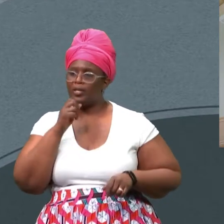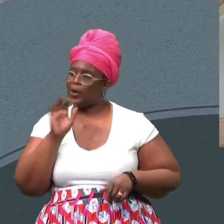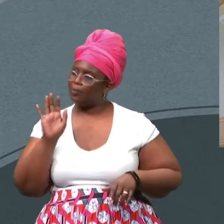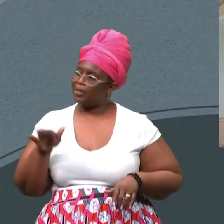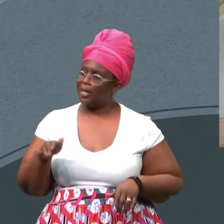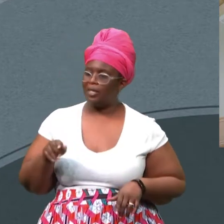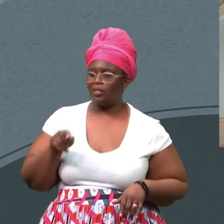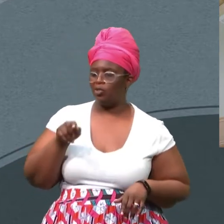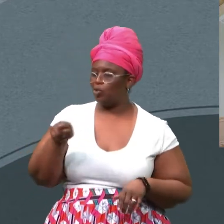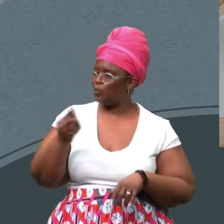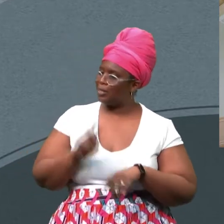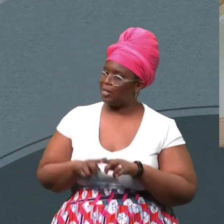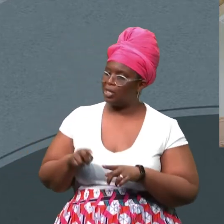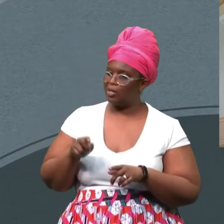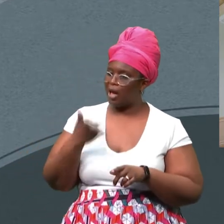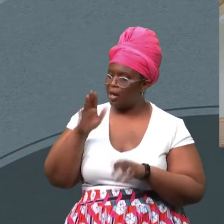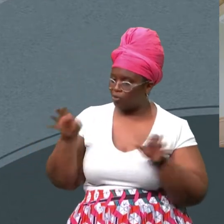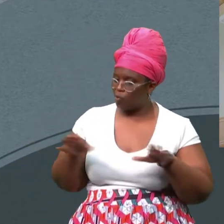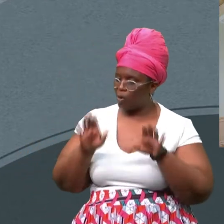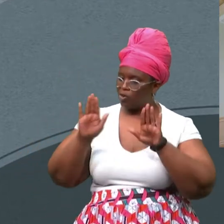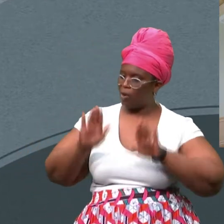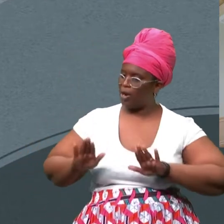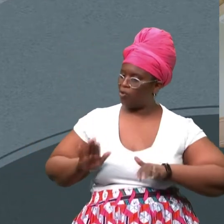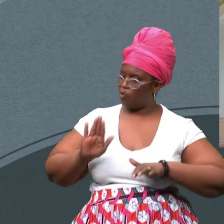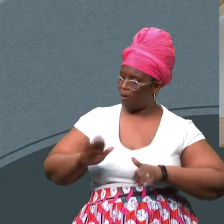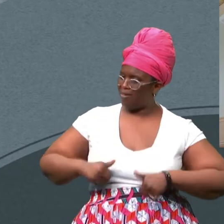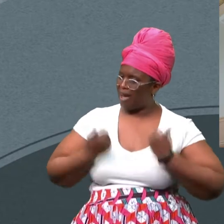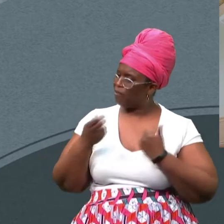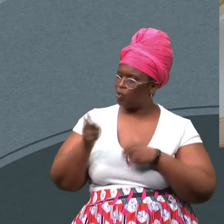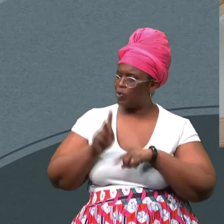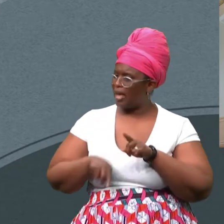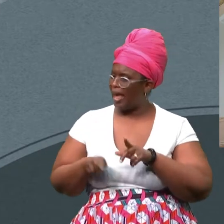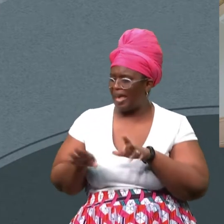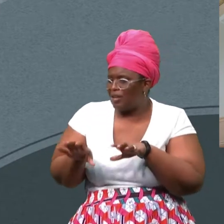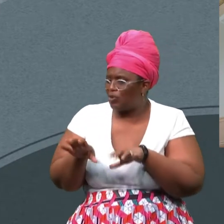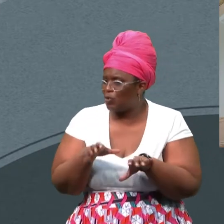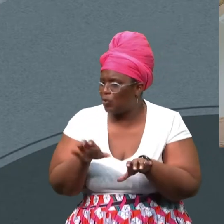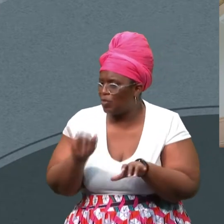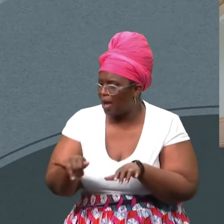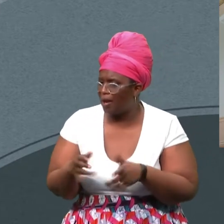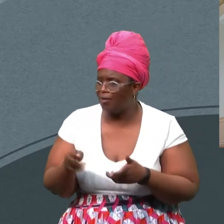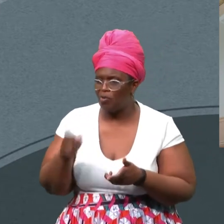them. And then finally, I need someone to help me deliver what's in me.